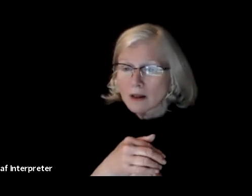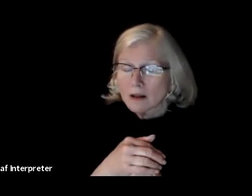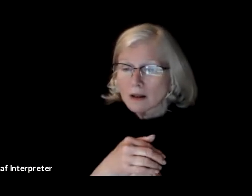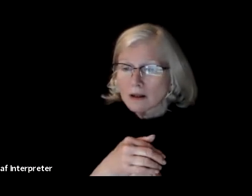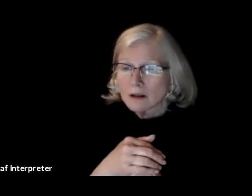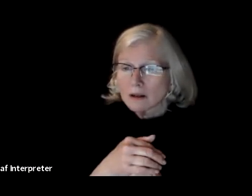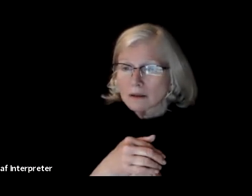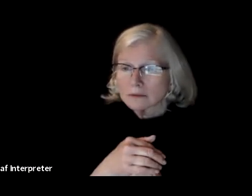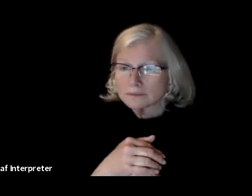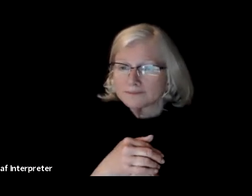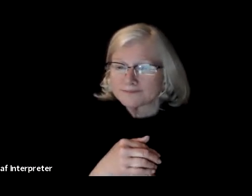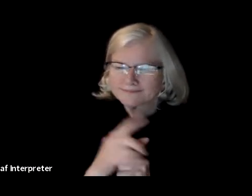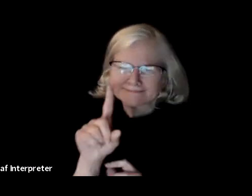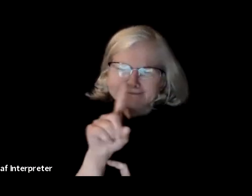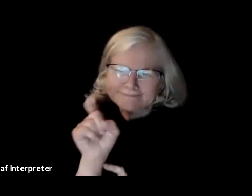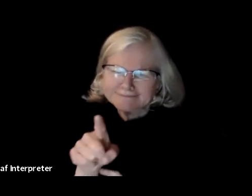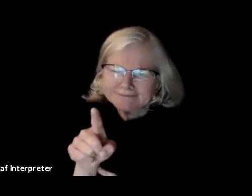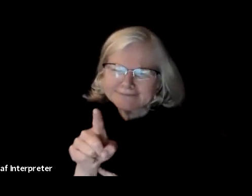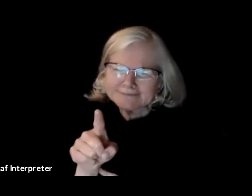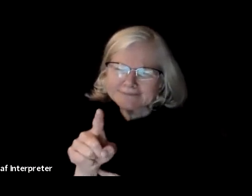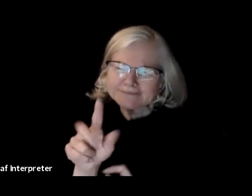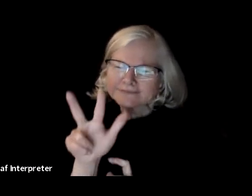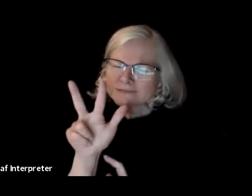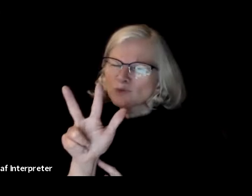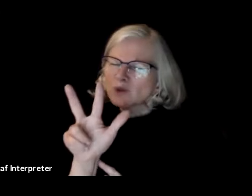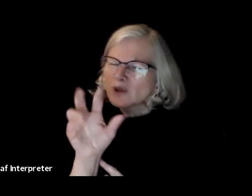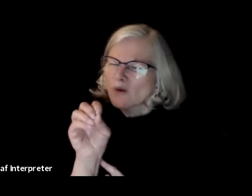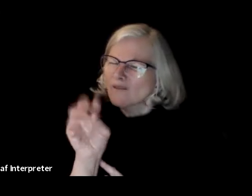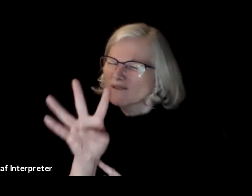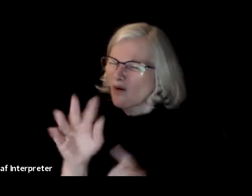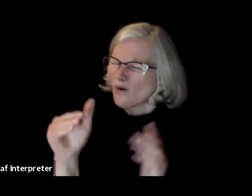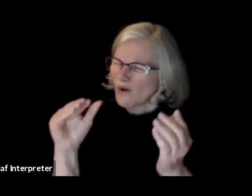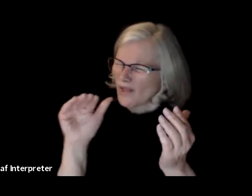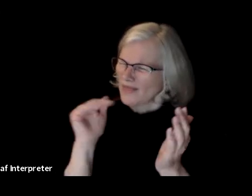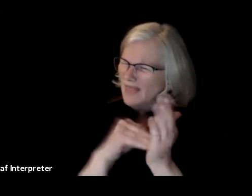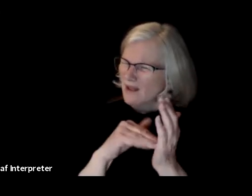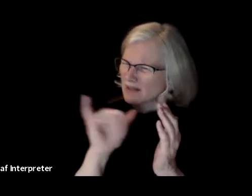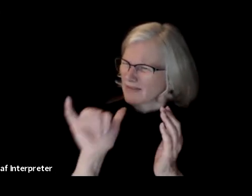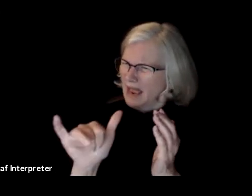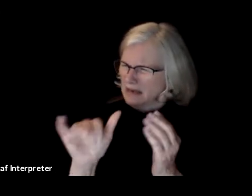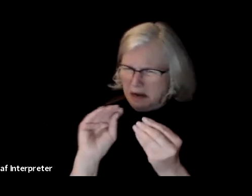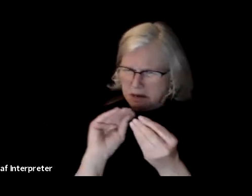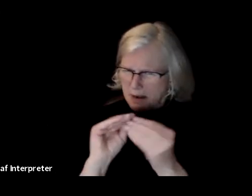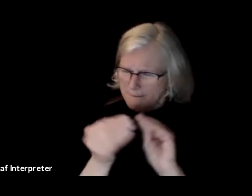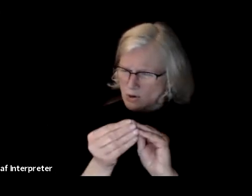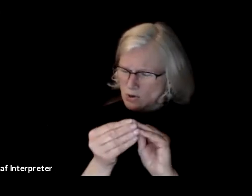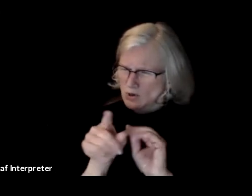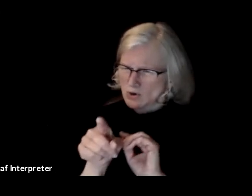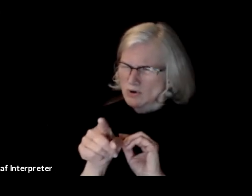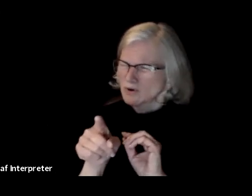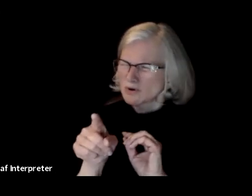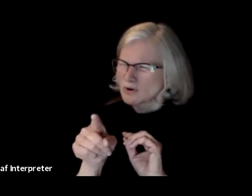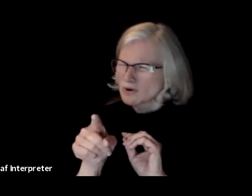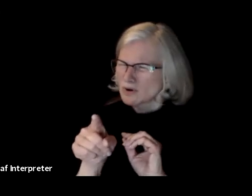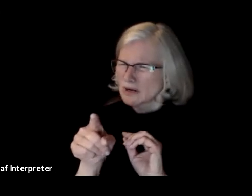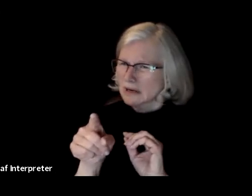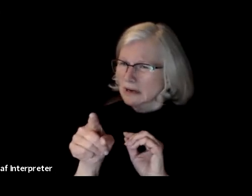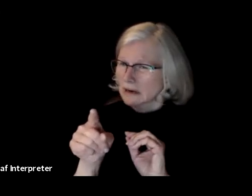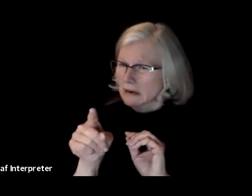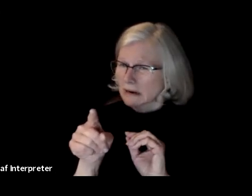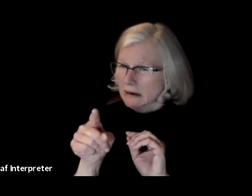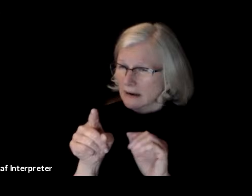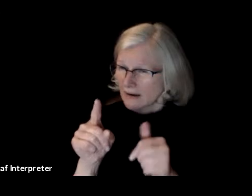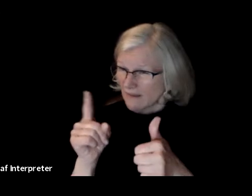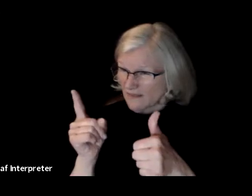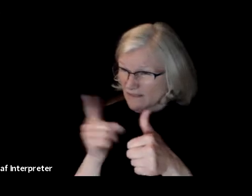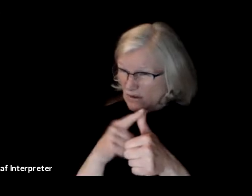the 304,000 number you mentioned, the earliest that would come would be the first full week in April, if it's not coming next